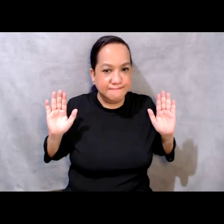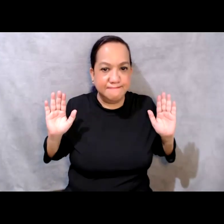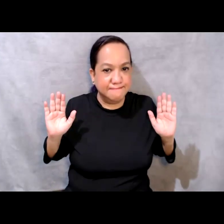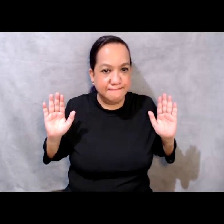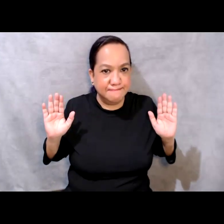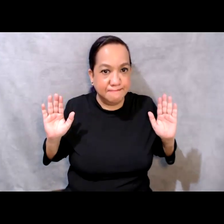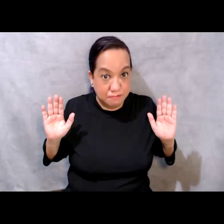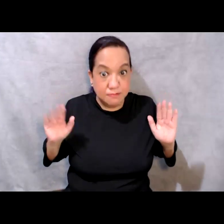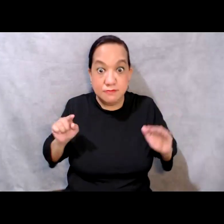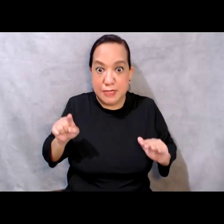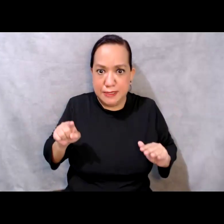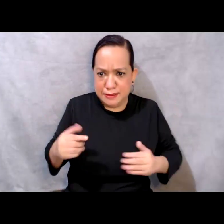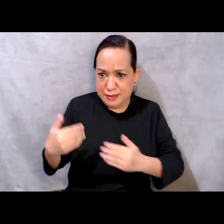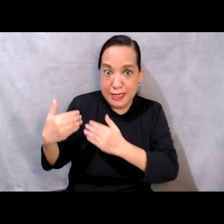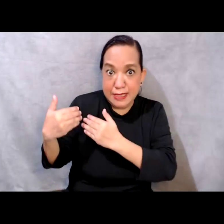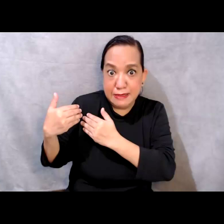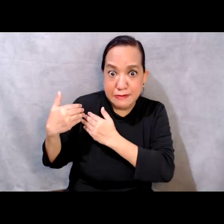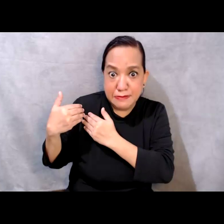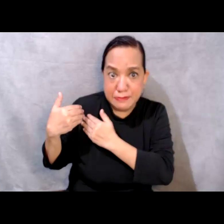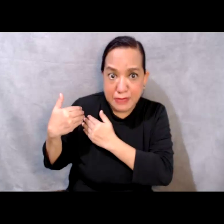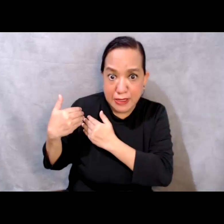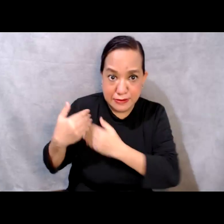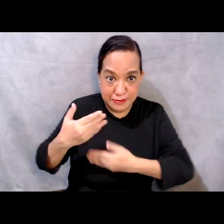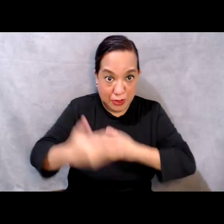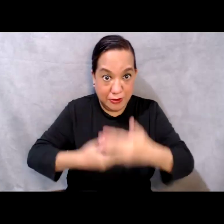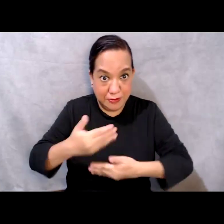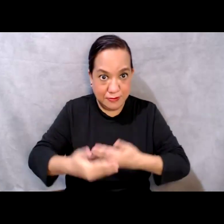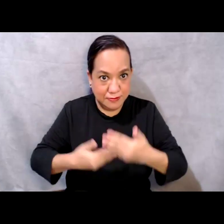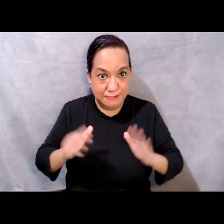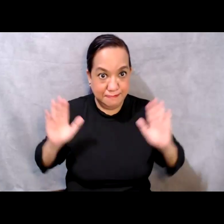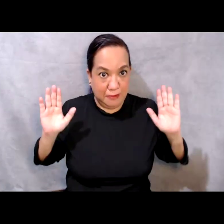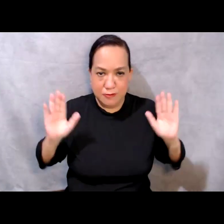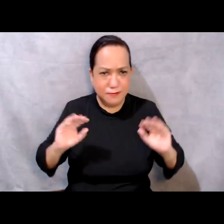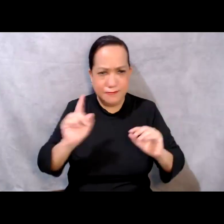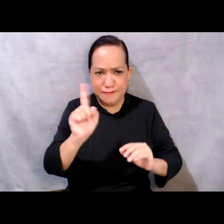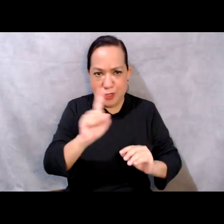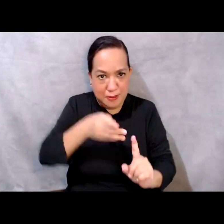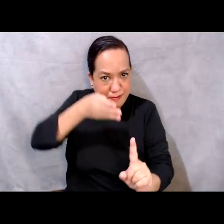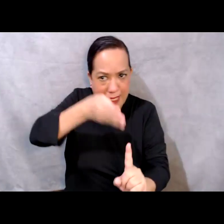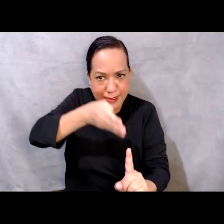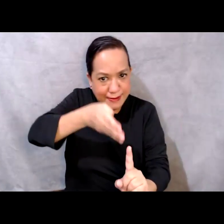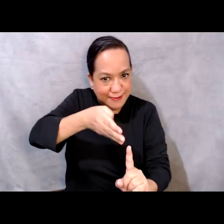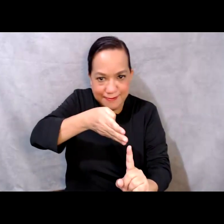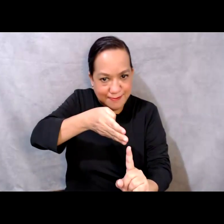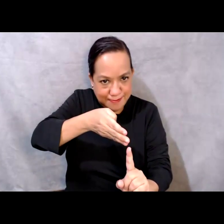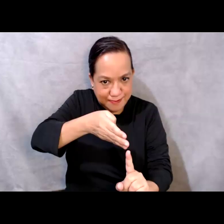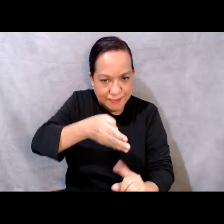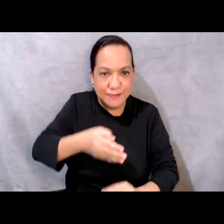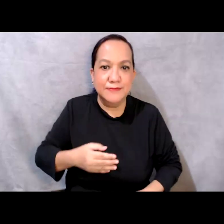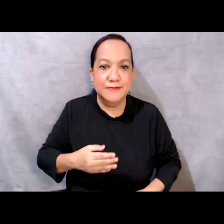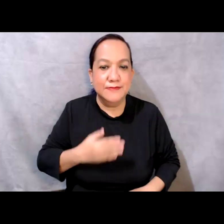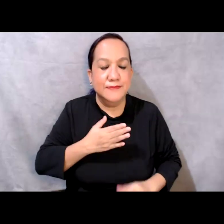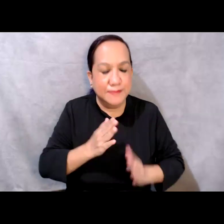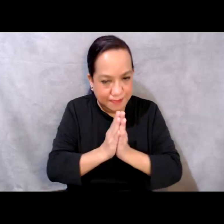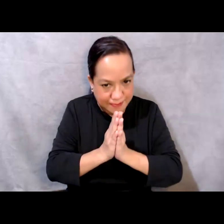and that is what needs to be remembered constantly, that our process is independent, it's neutral, it's objective,